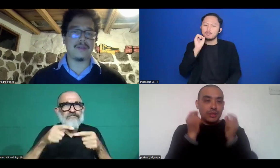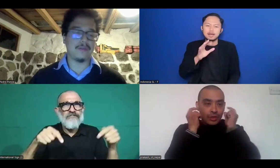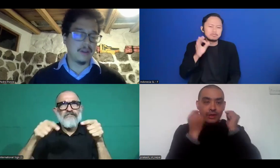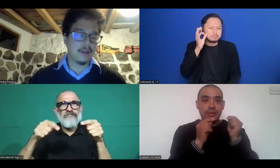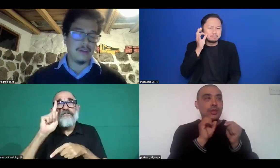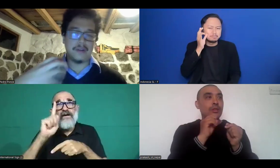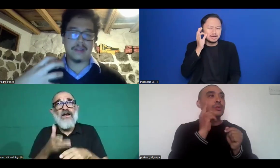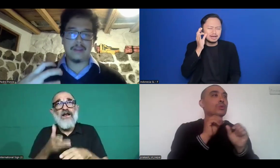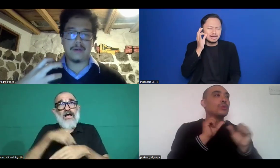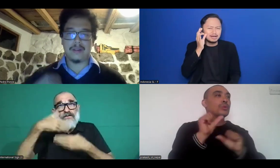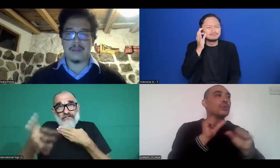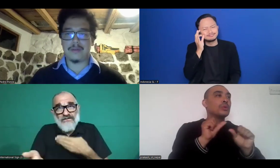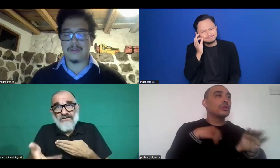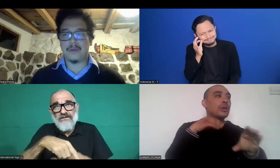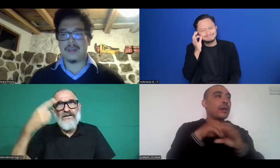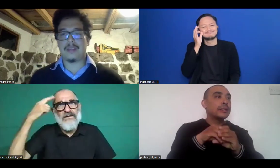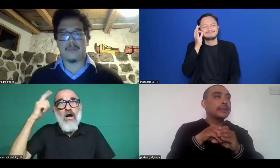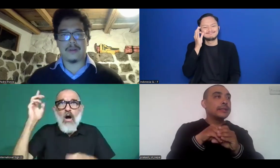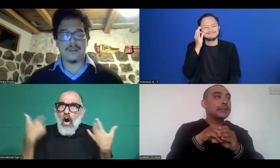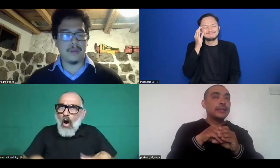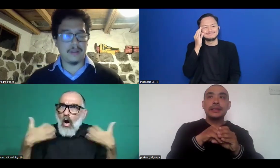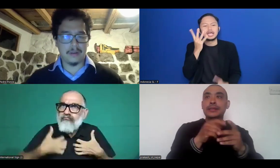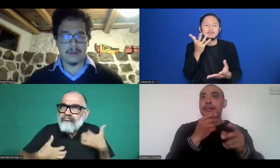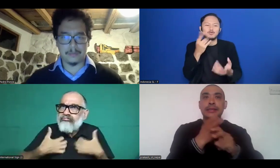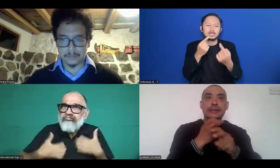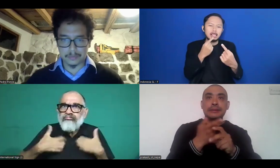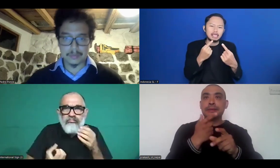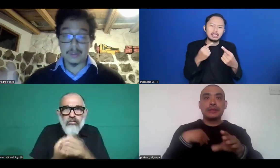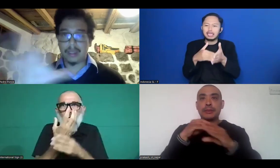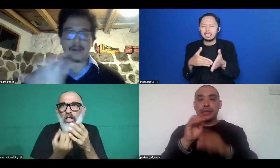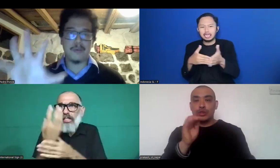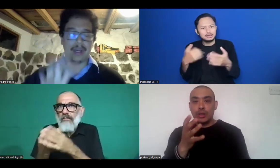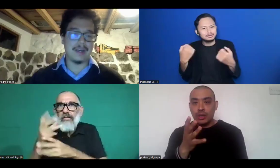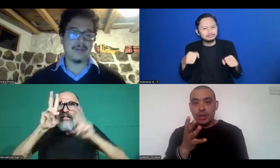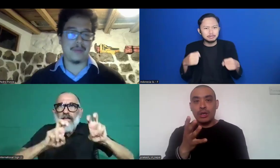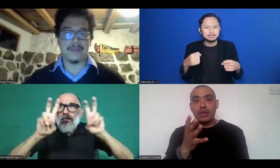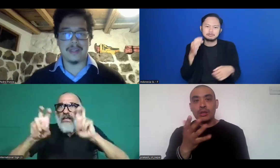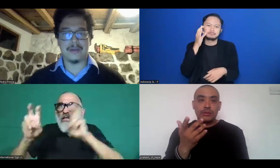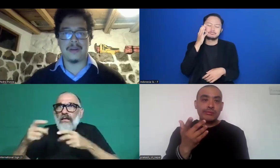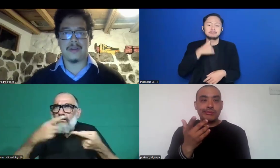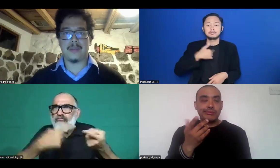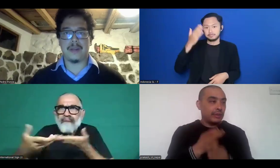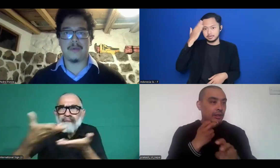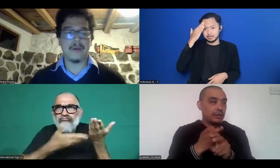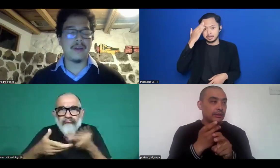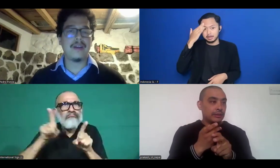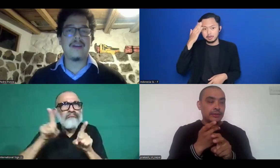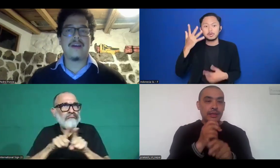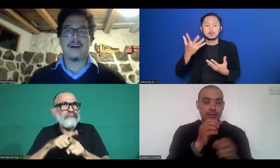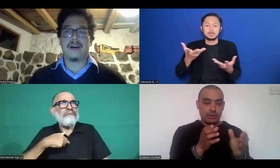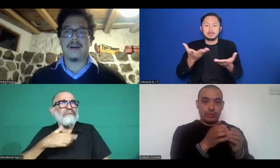participants who felt they weren't able to communicate or participate. I know we had a little bit of that going on in my